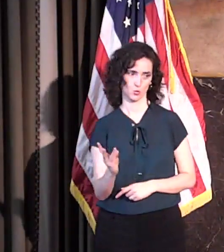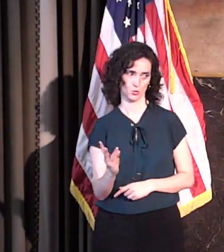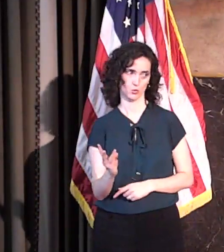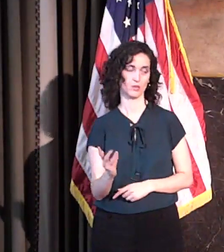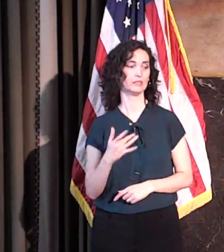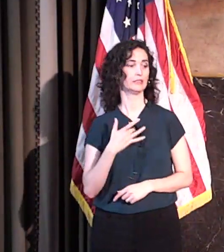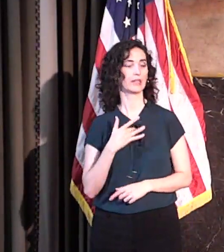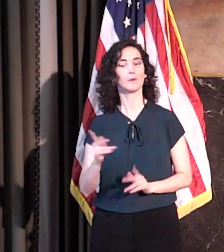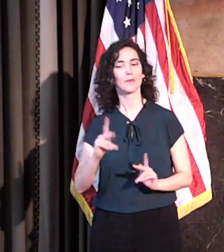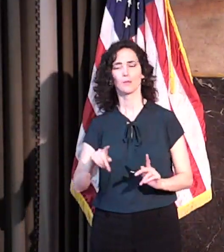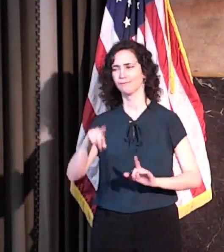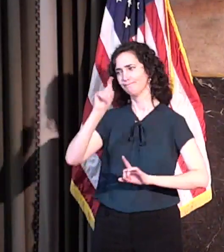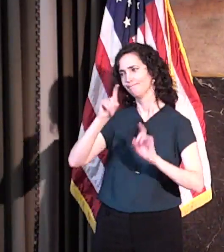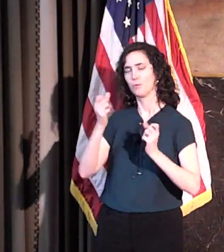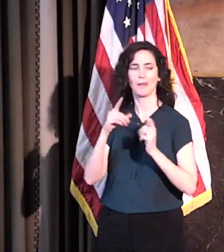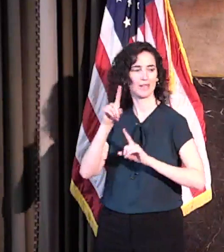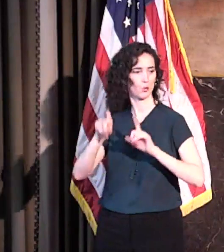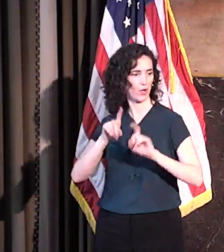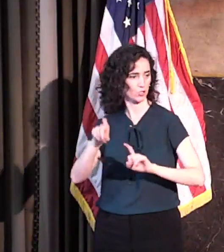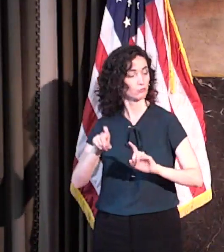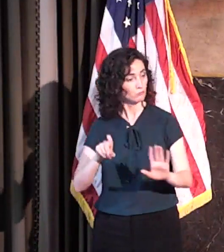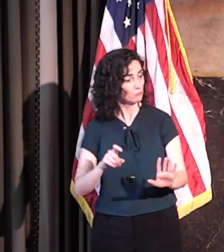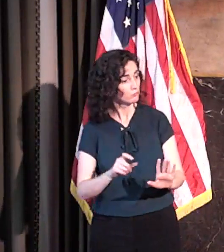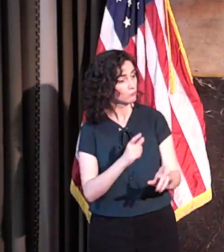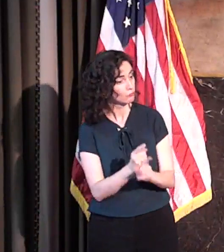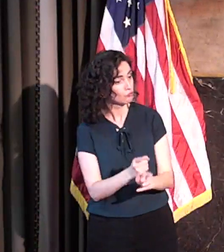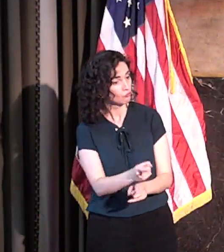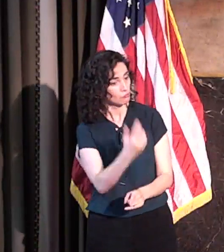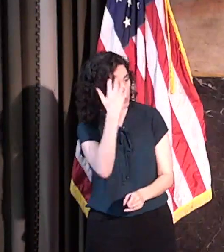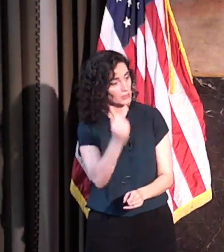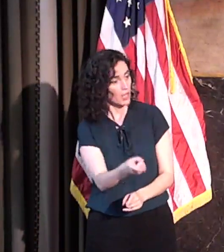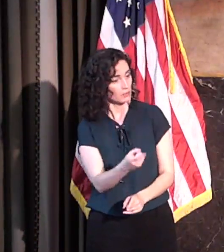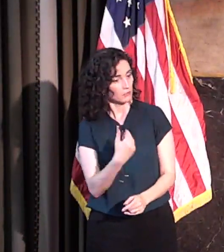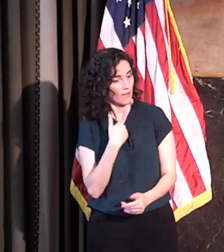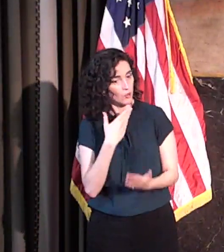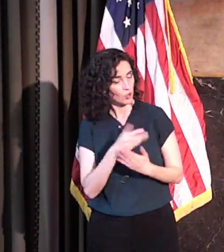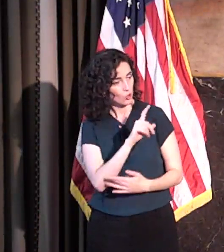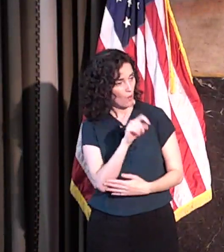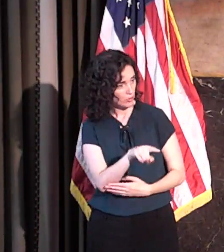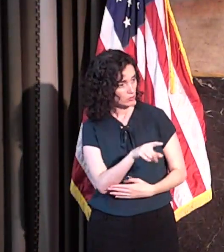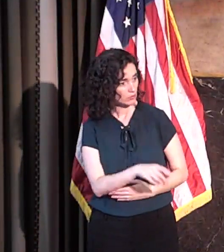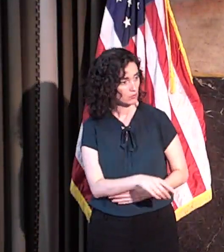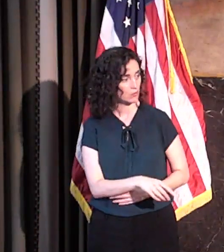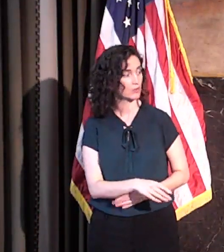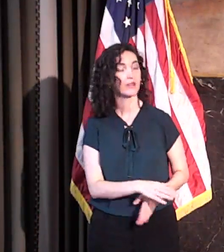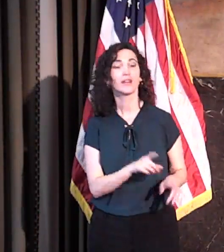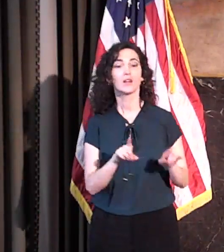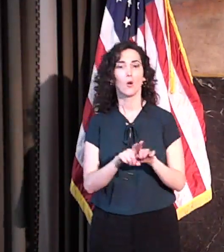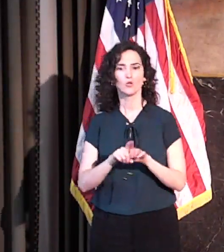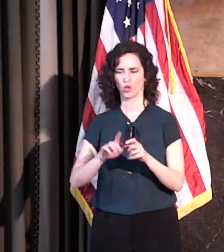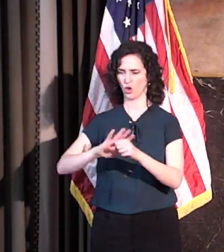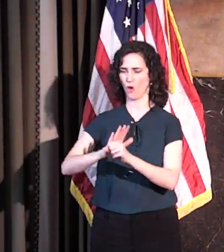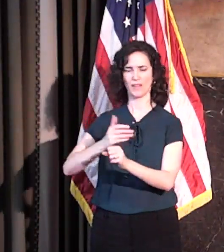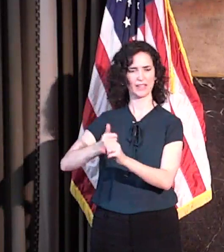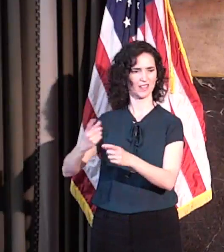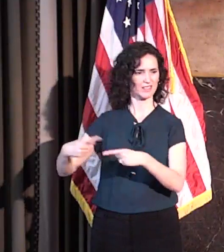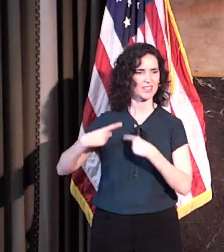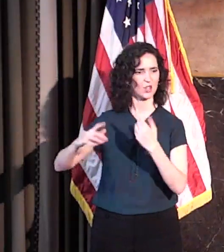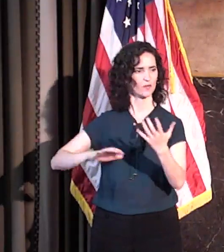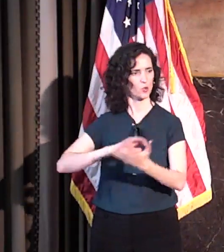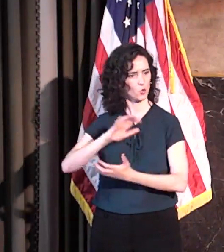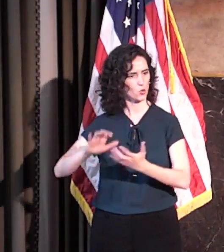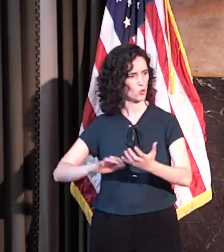people with a lot of questions, understandable questions. And let's face it, some parts of COVID have been very confusing. People with a lot